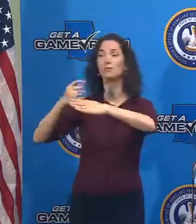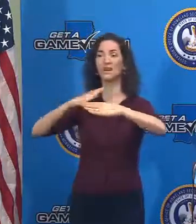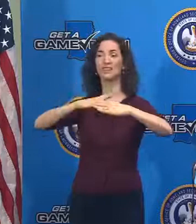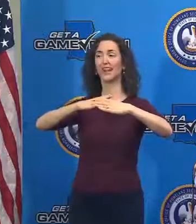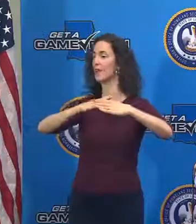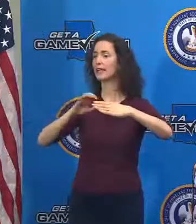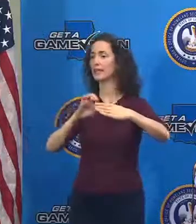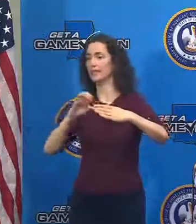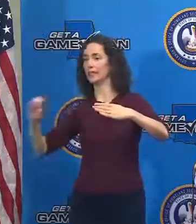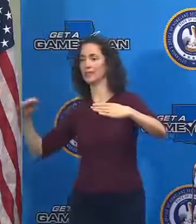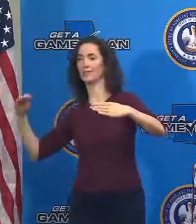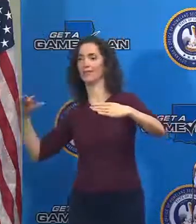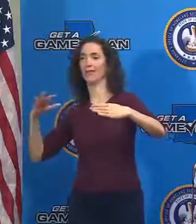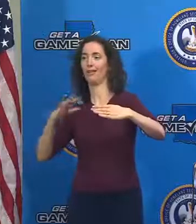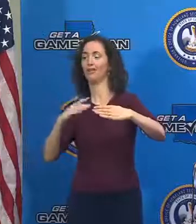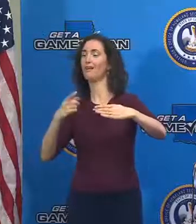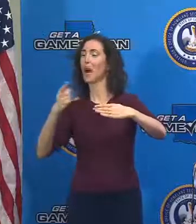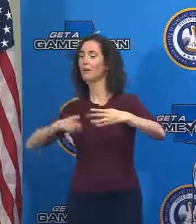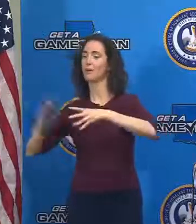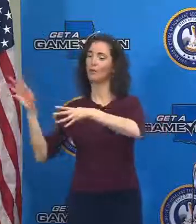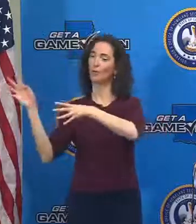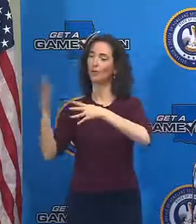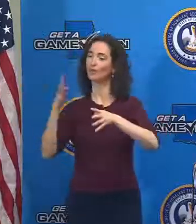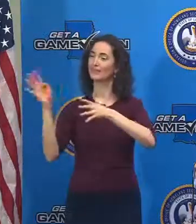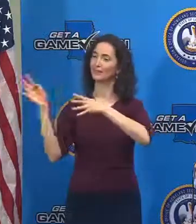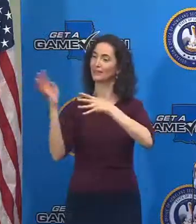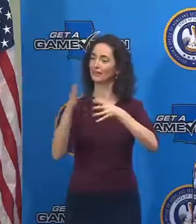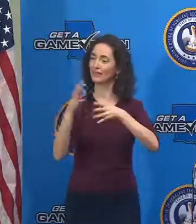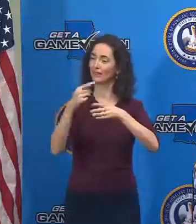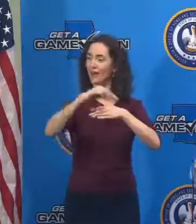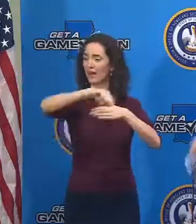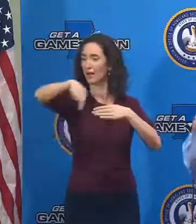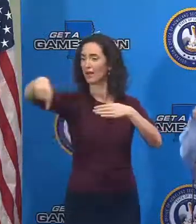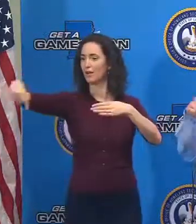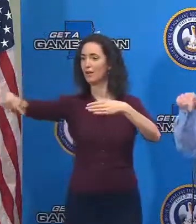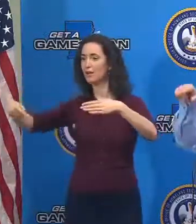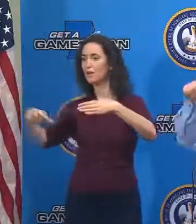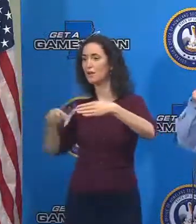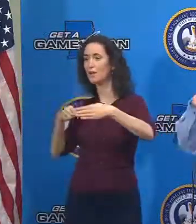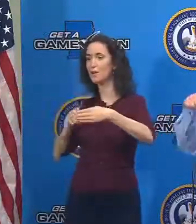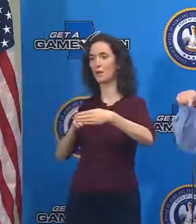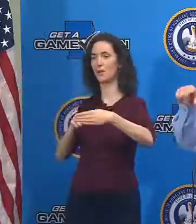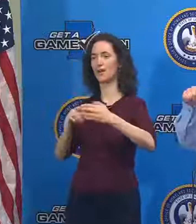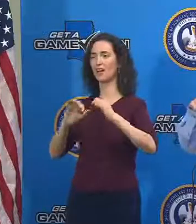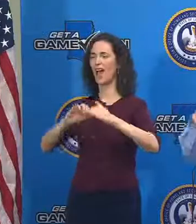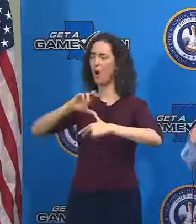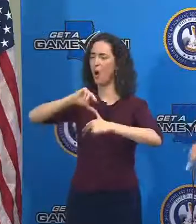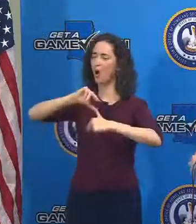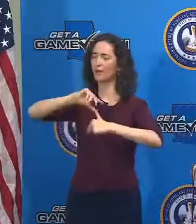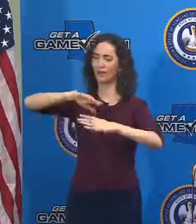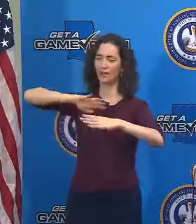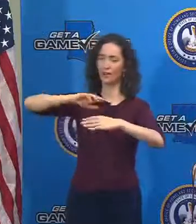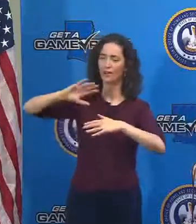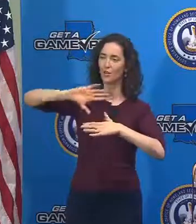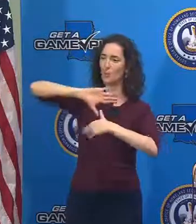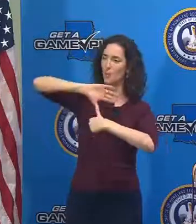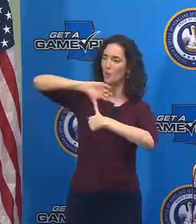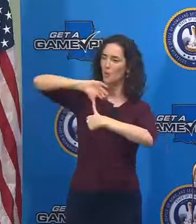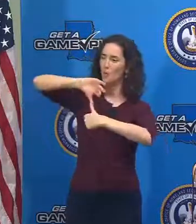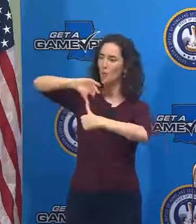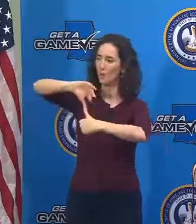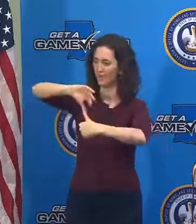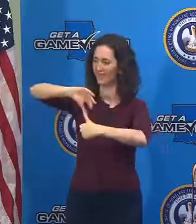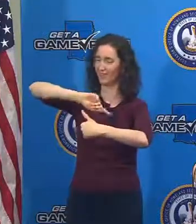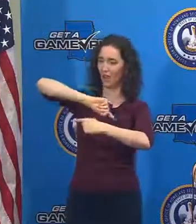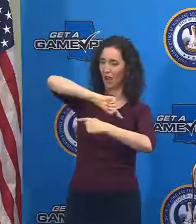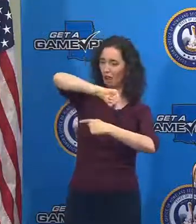it primarily got was the wind as it turned and came out of the north. Because of the way the hurricane winds circulate. And the storm